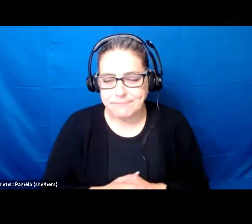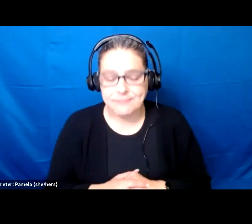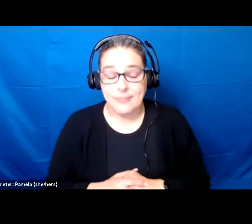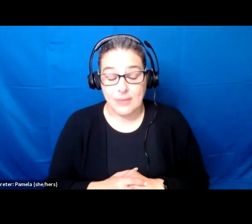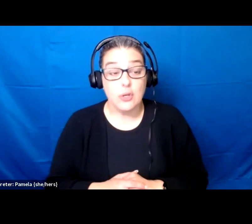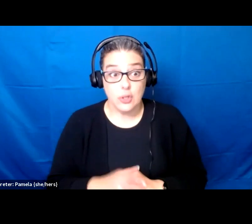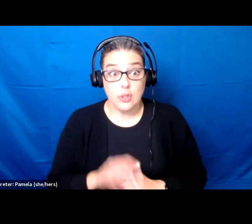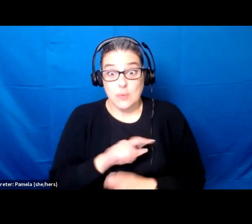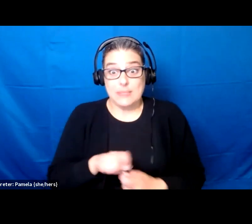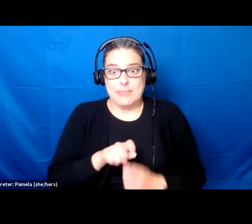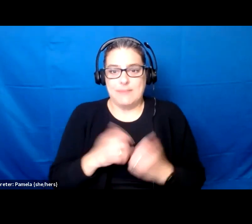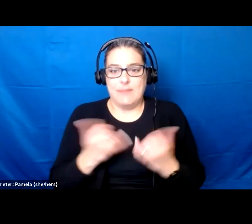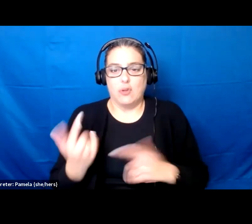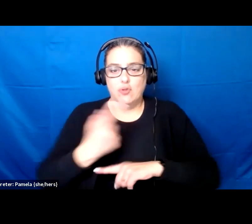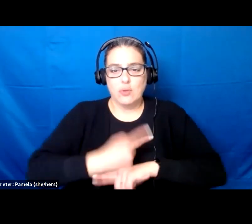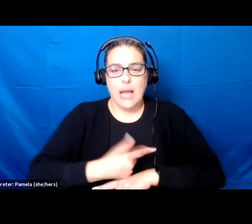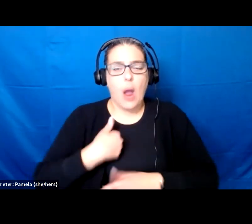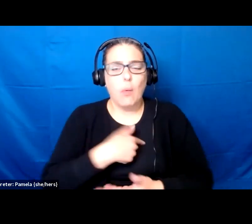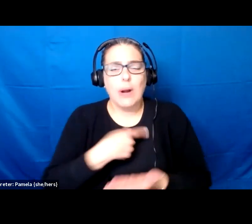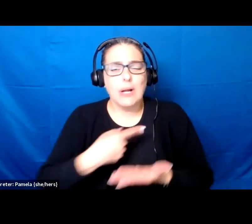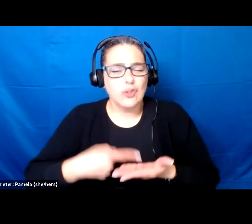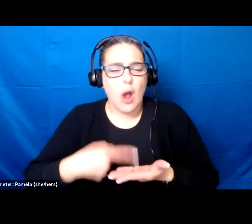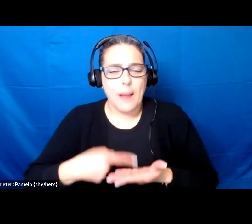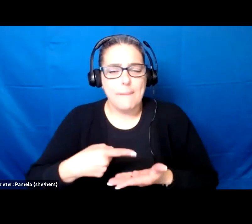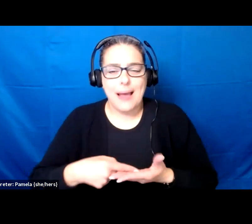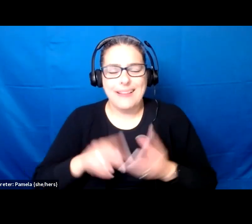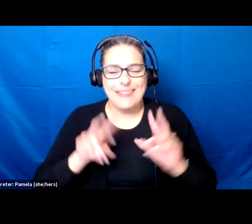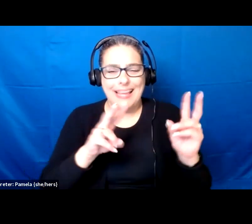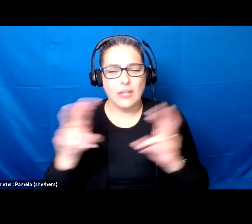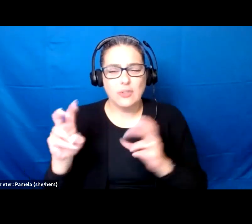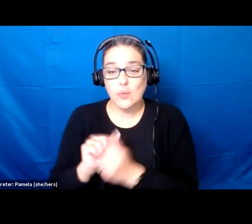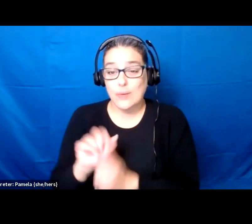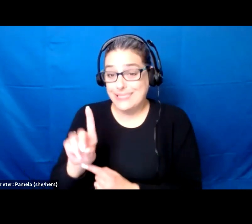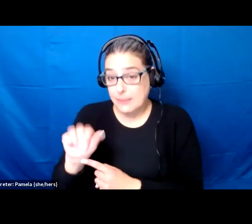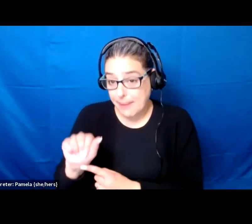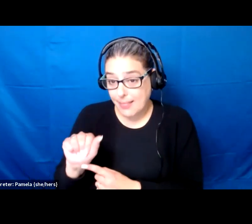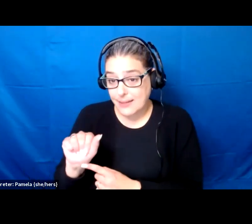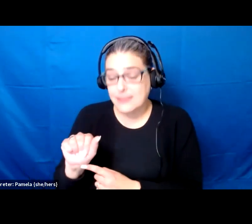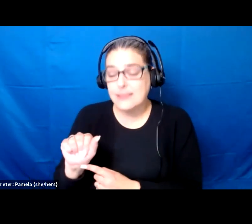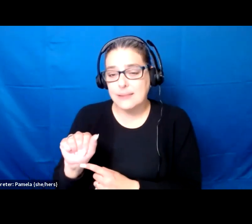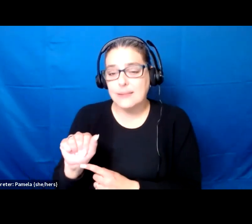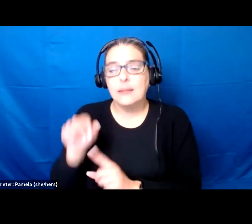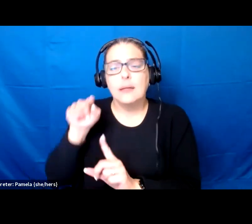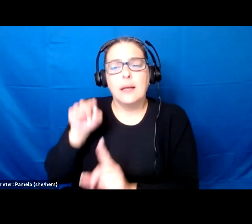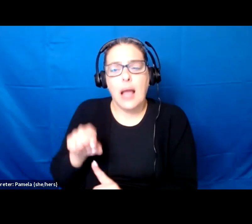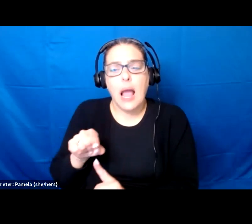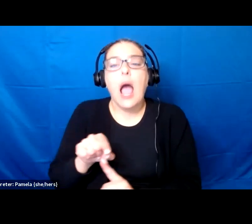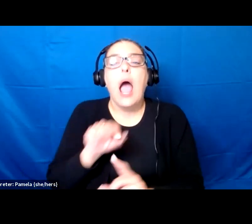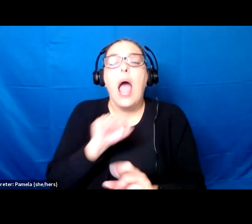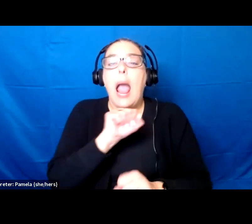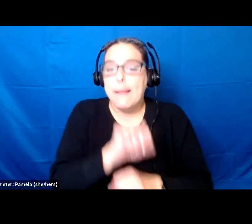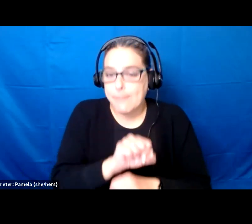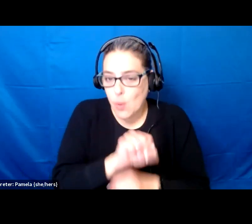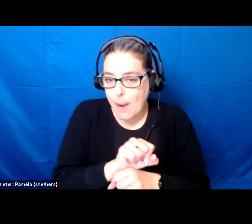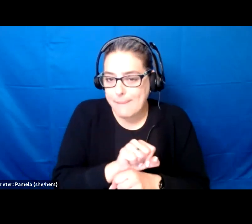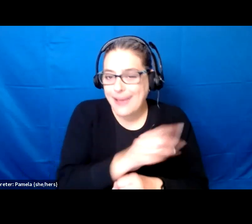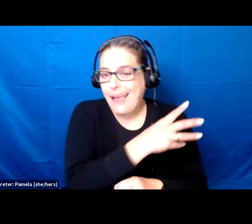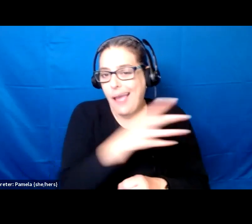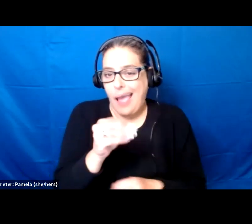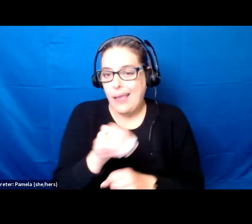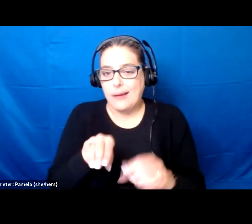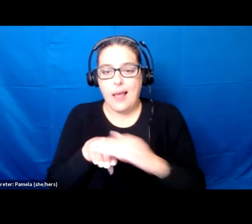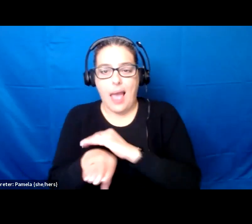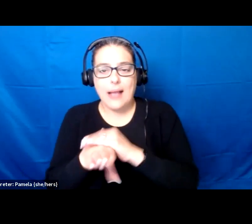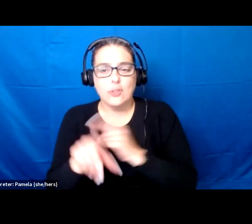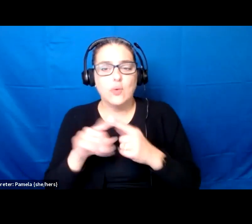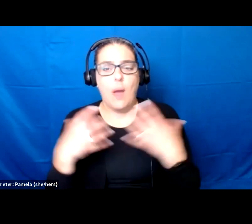the issues of disability and employment, and in particular, access to health care, which